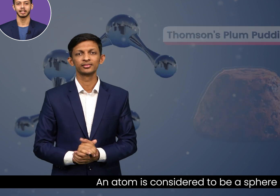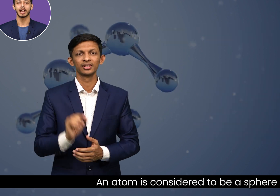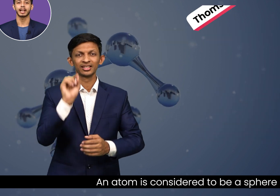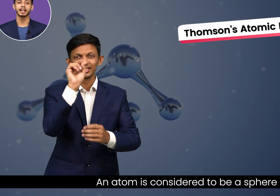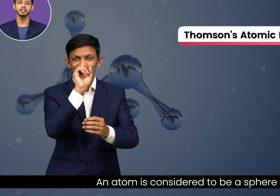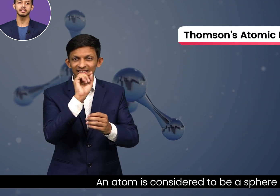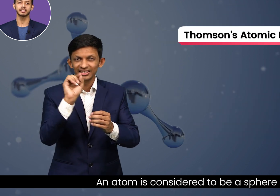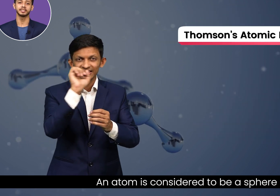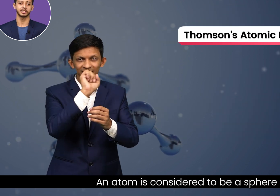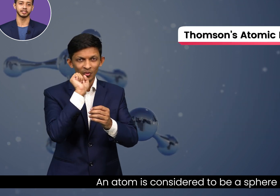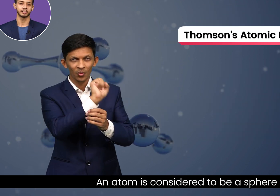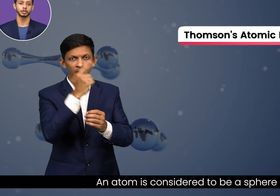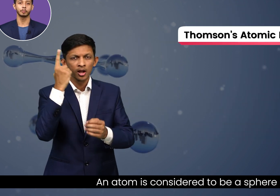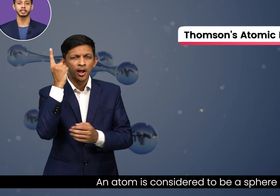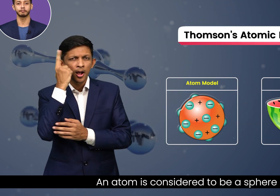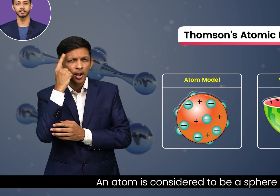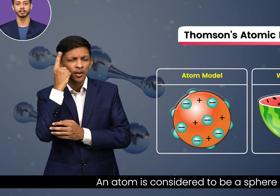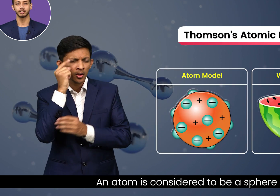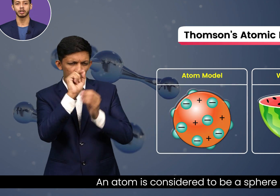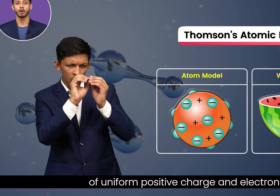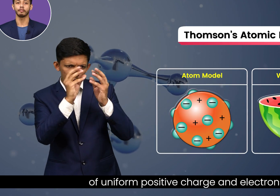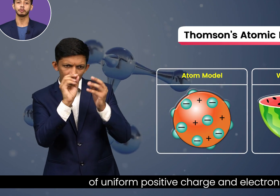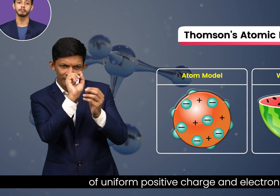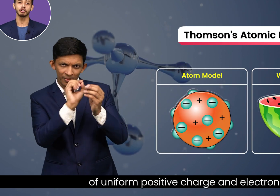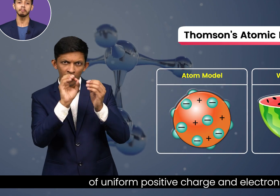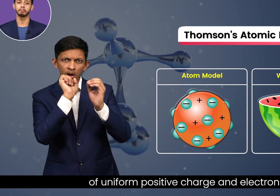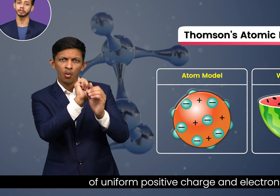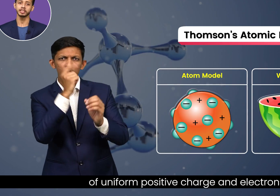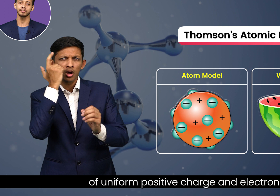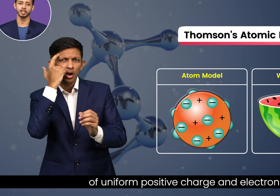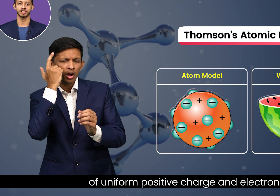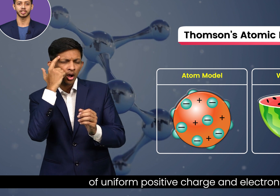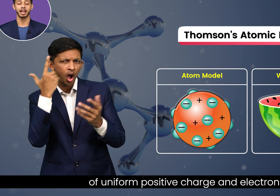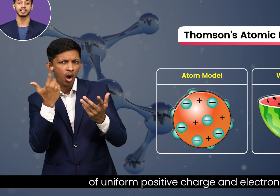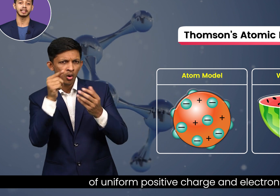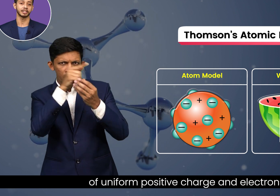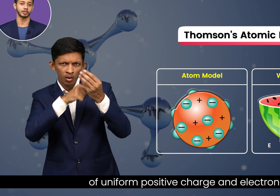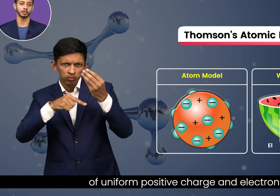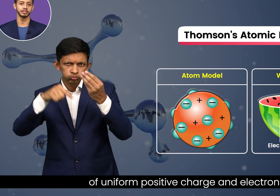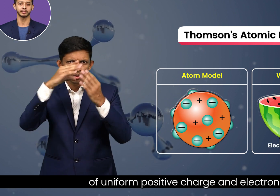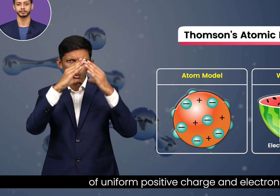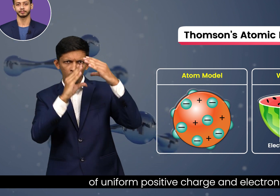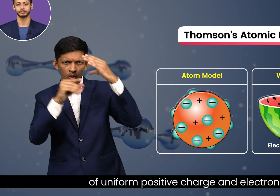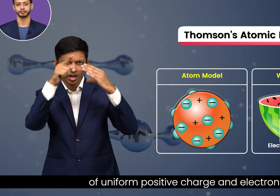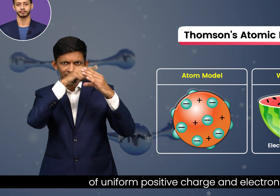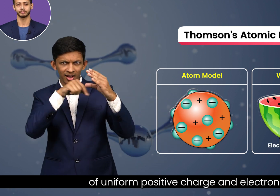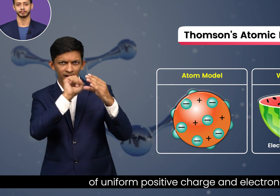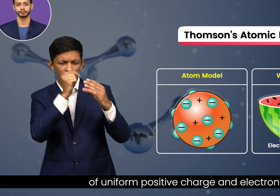An atom is considered to be a sphere of uniform positive charge and electrons